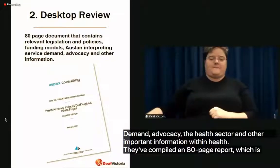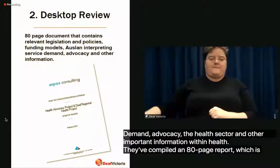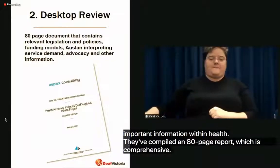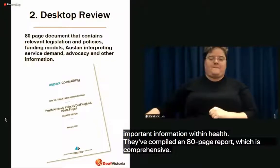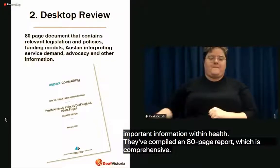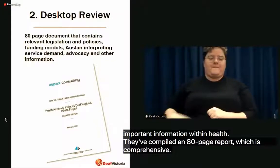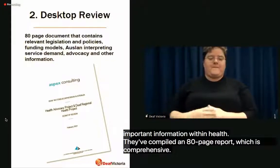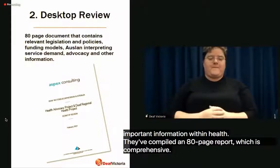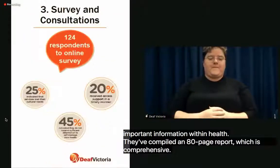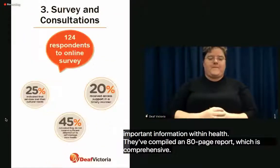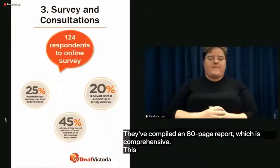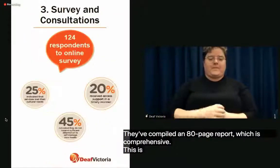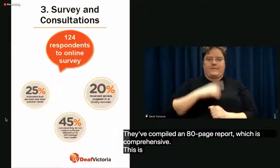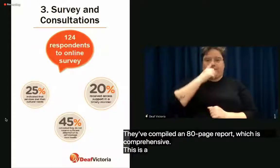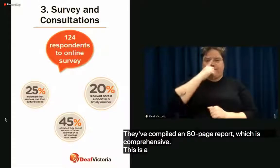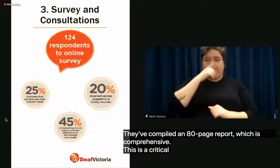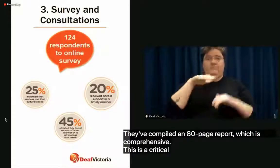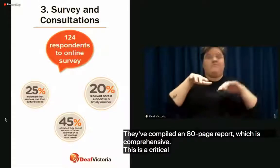for the project. Next slide.